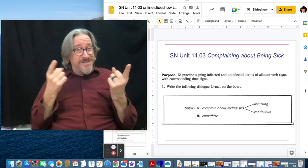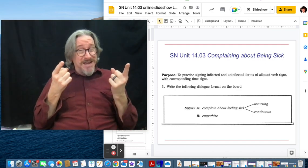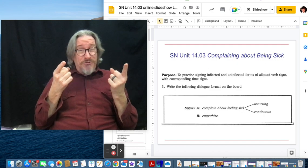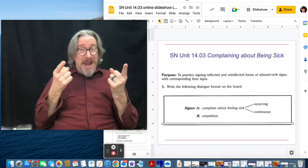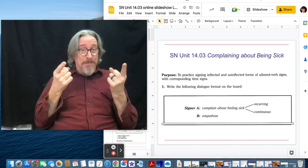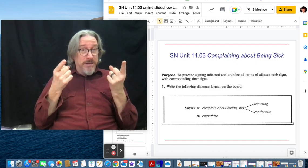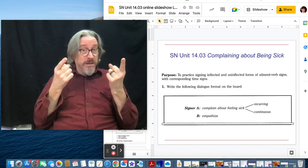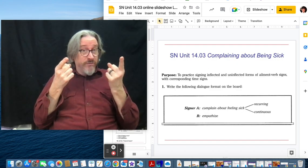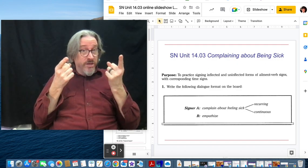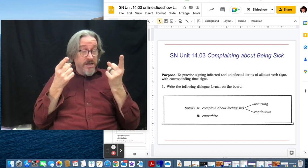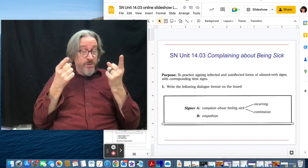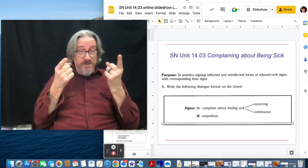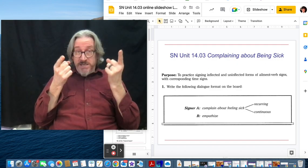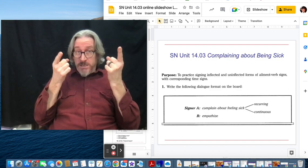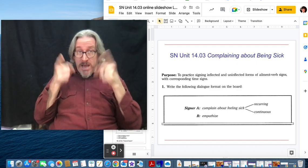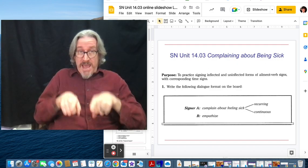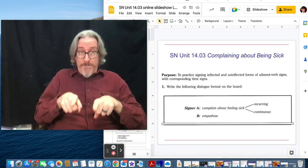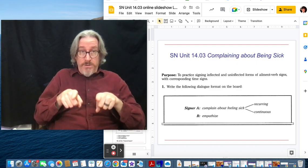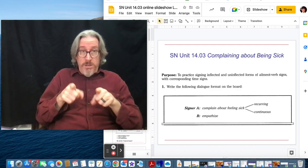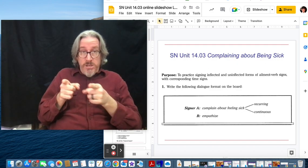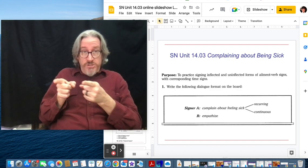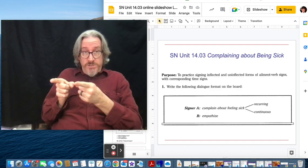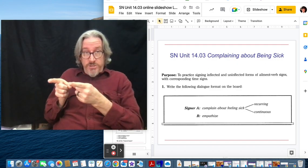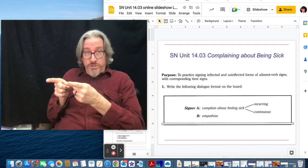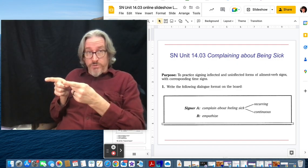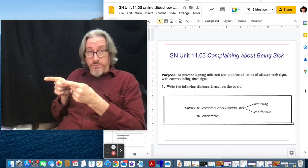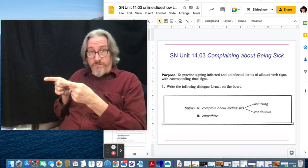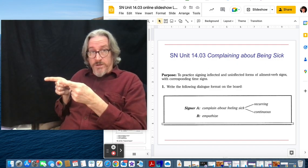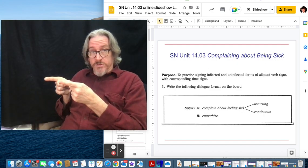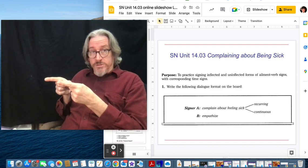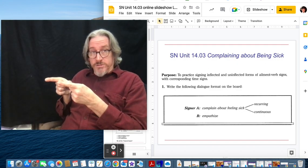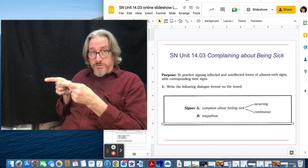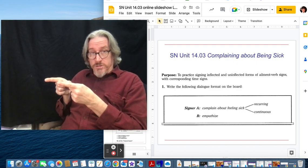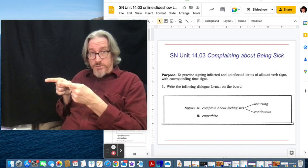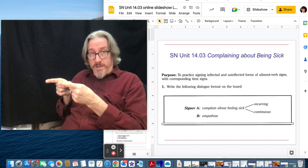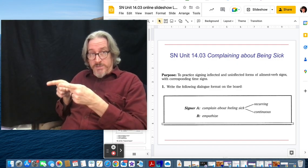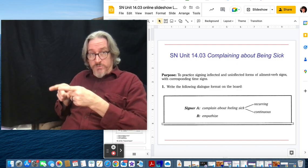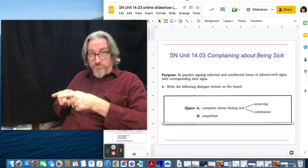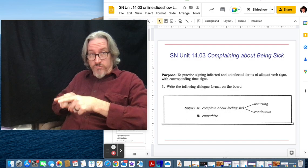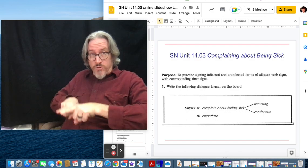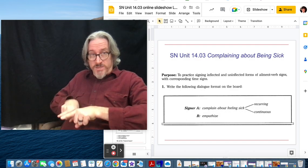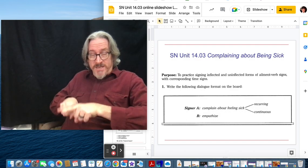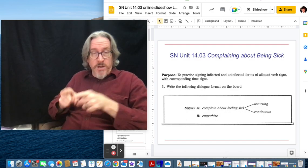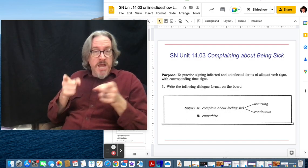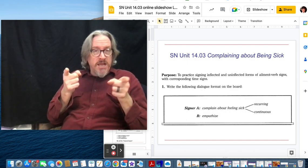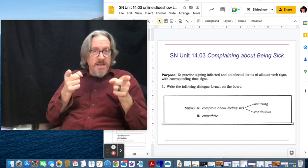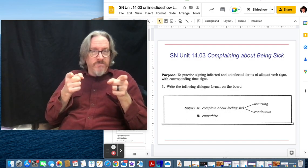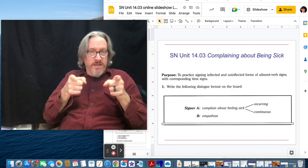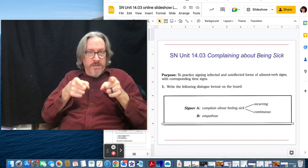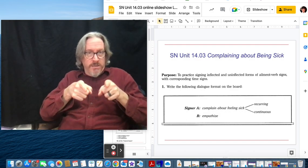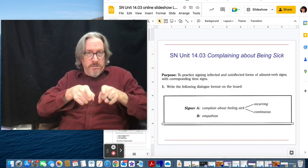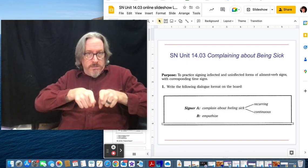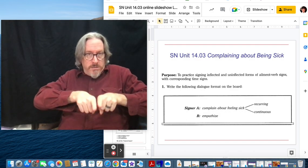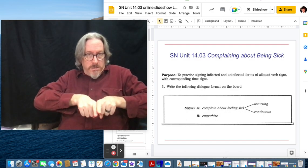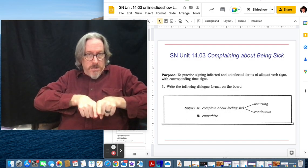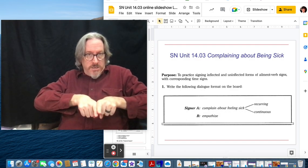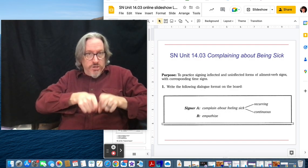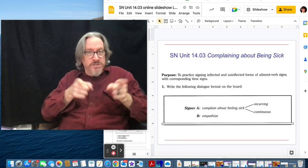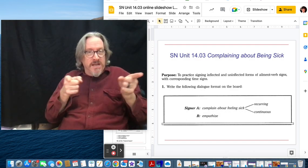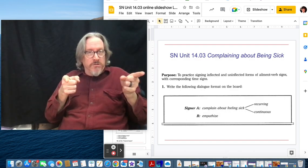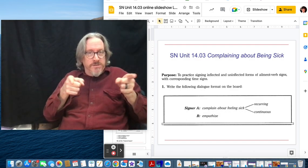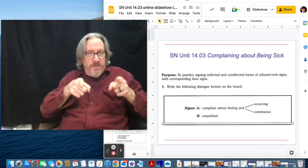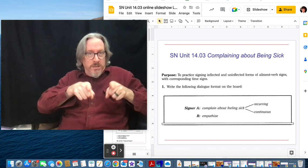this is a sign for happen, if in case you haven't seen it. Happen. So it's the two fingers, the two hands rotate down, kind of like